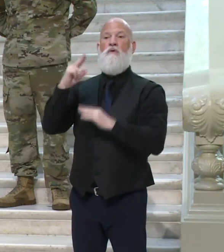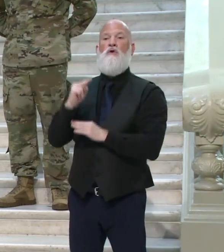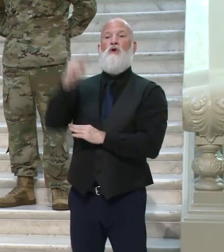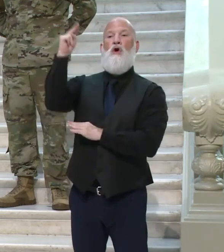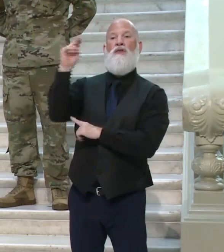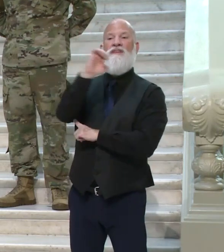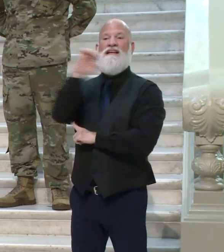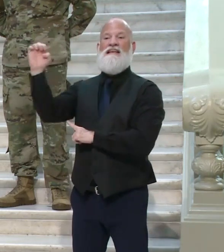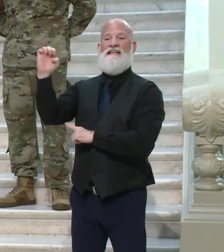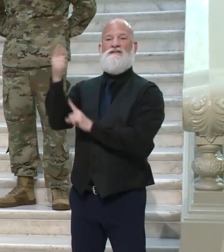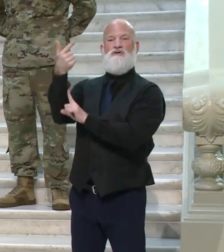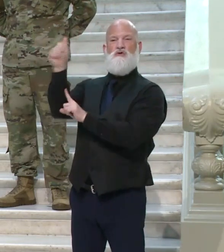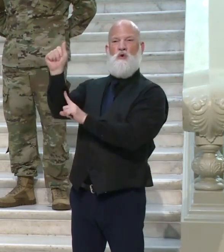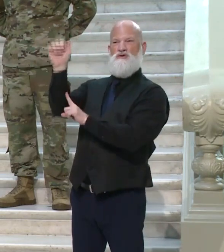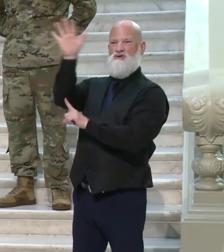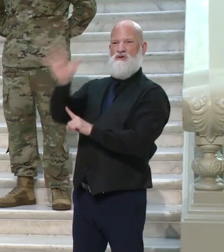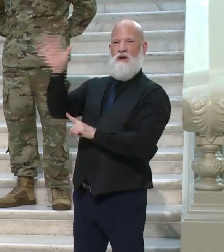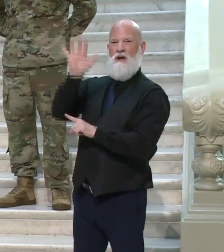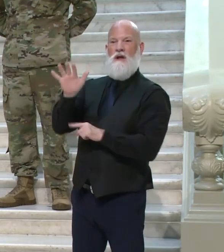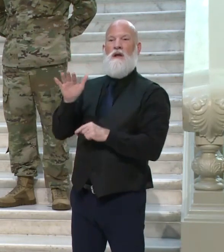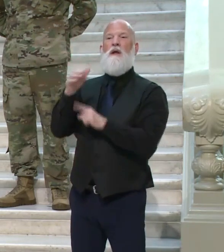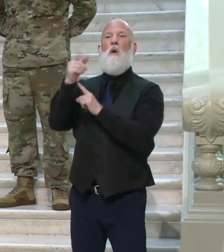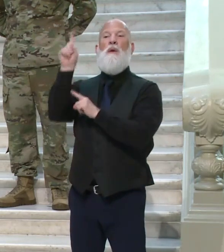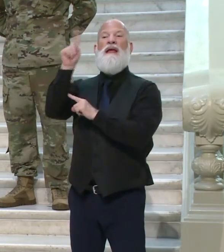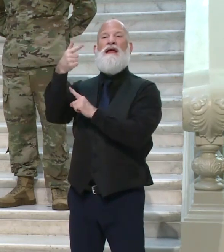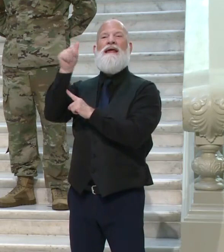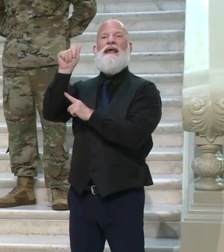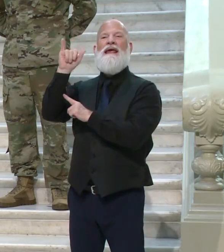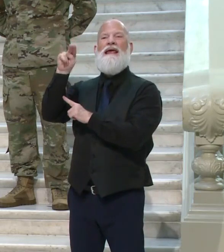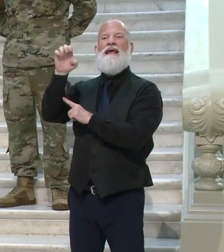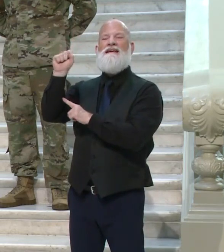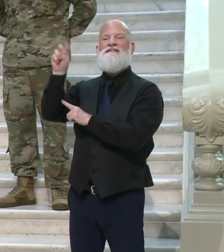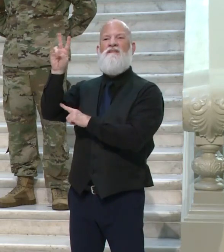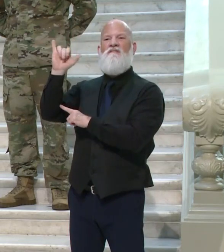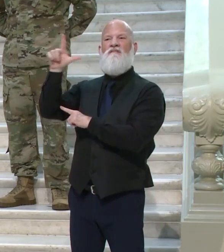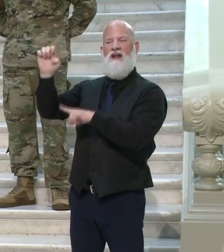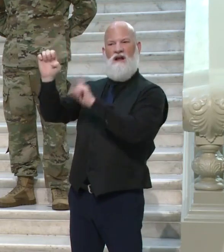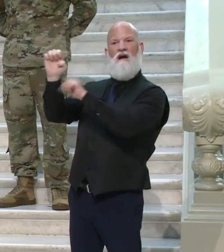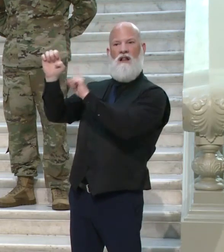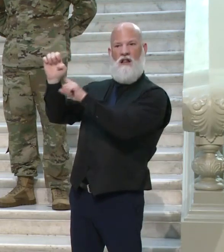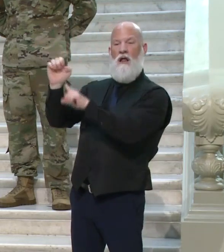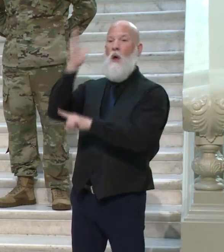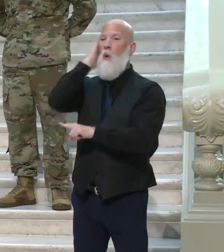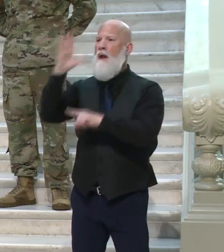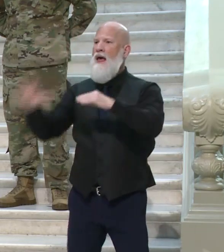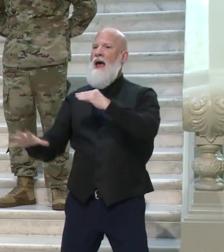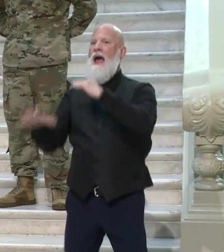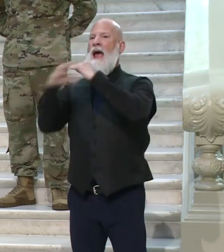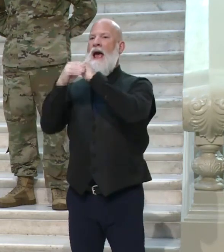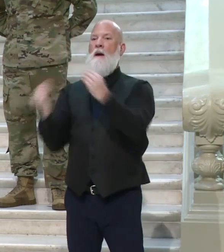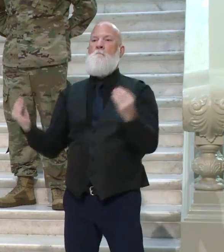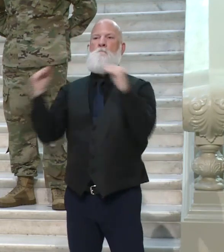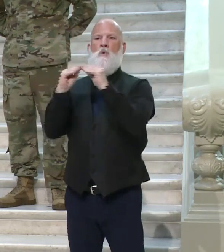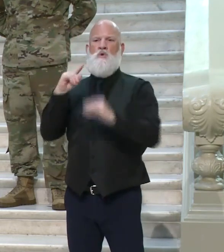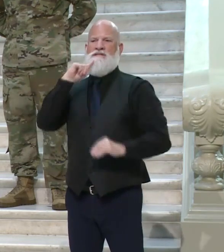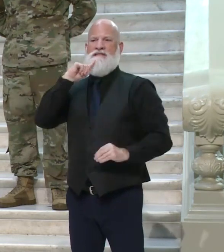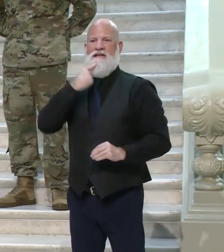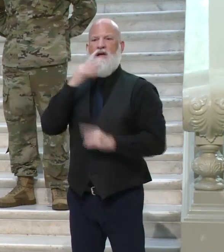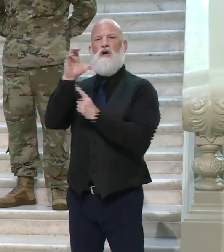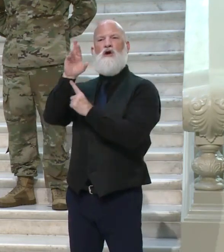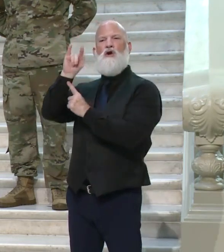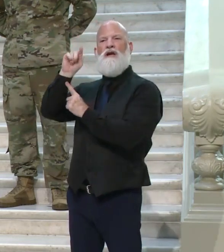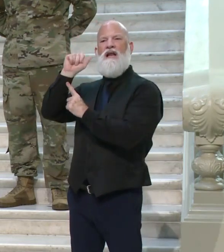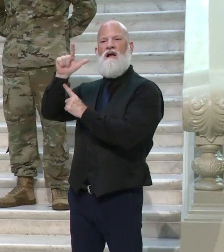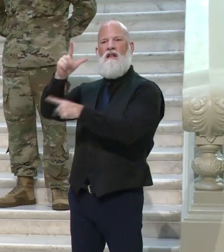Gainesville will gain 10 critical care beds and 10 general hospital beds. As you know, across the